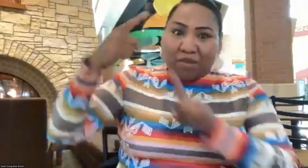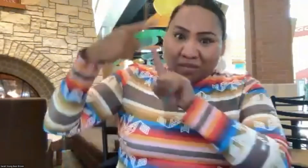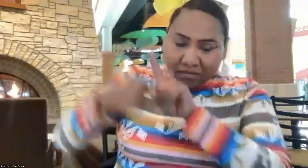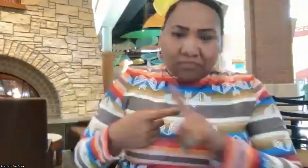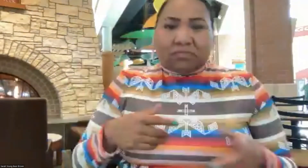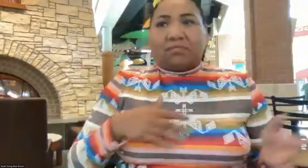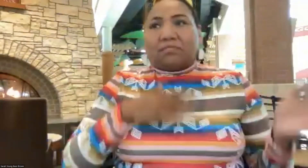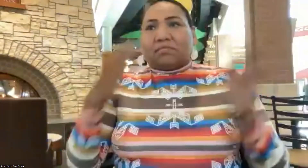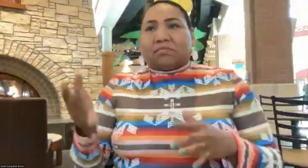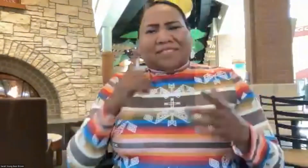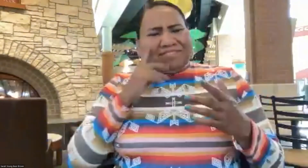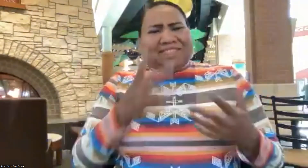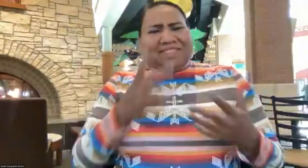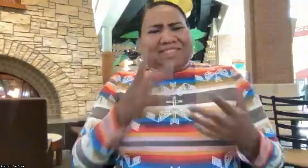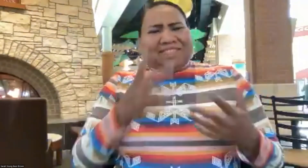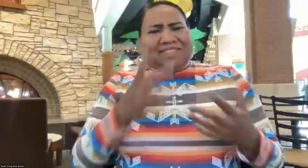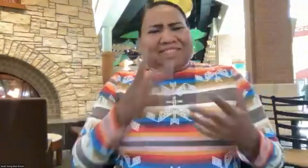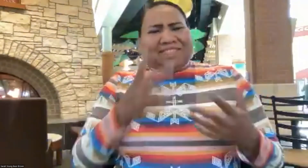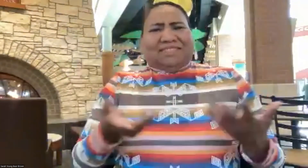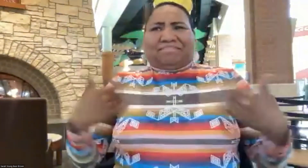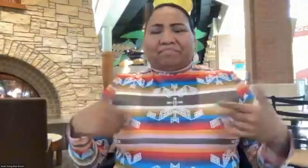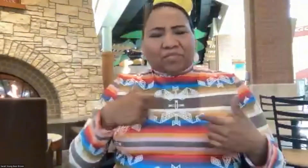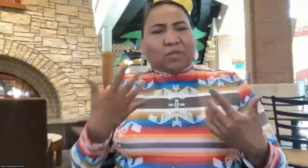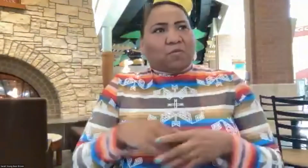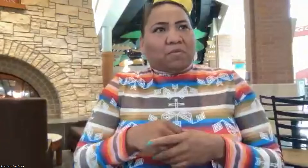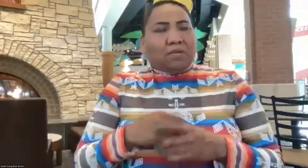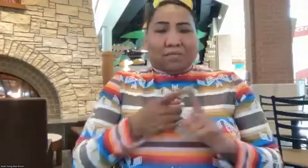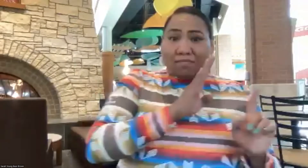I have been invited to the White House for Women's Month.